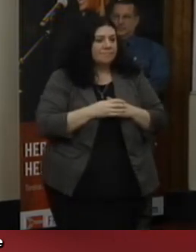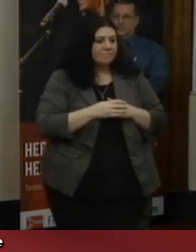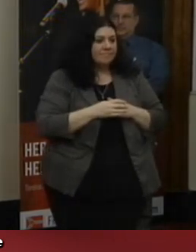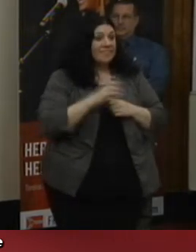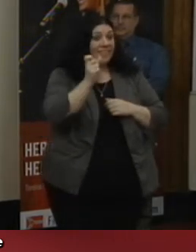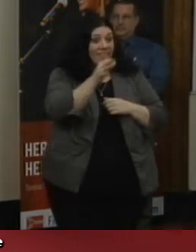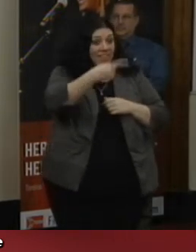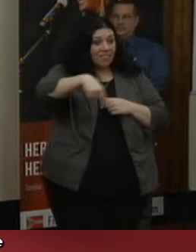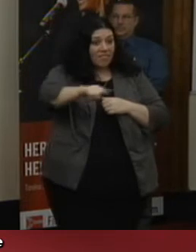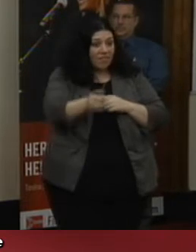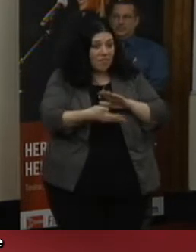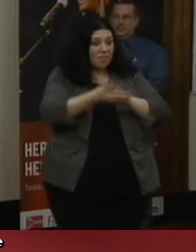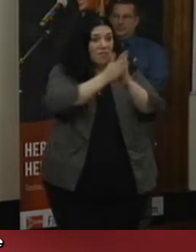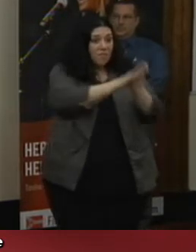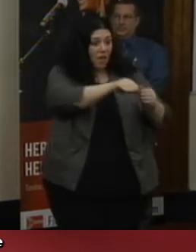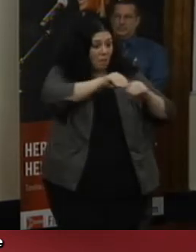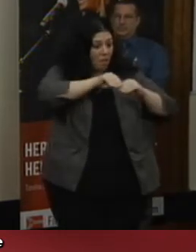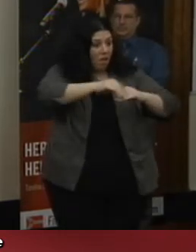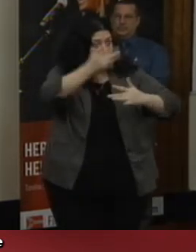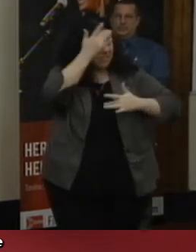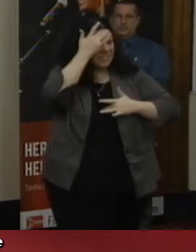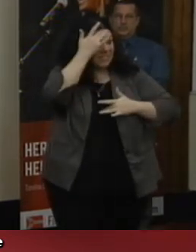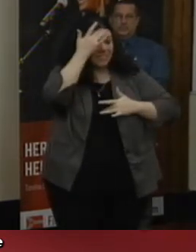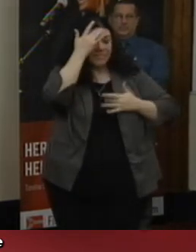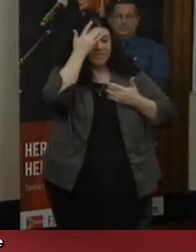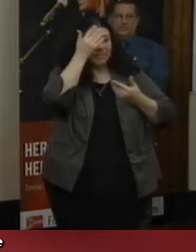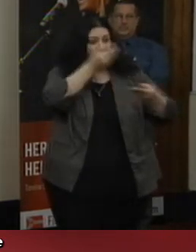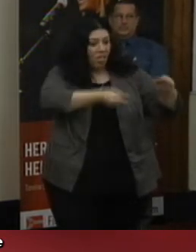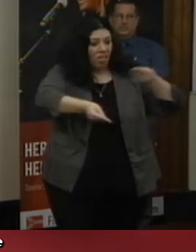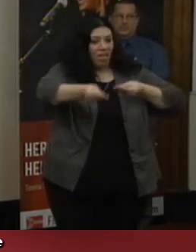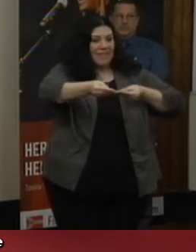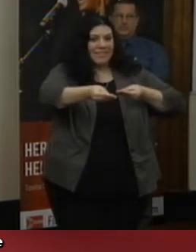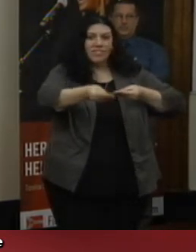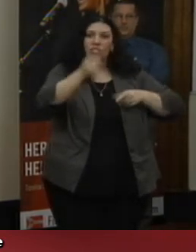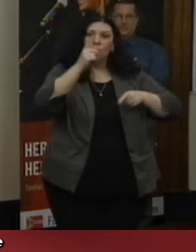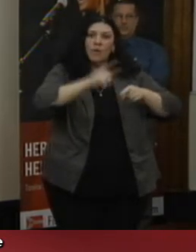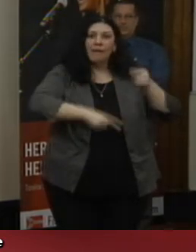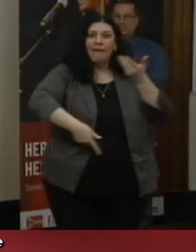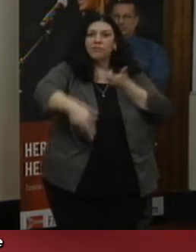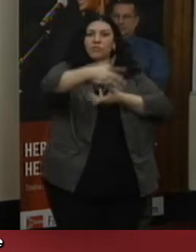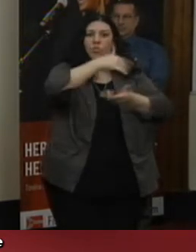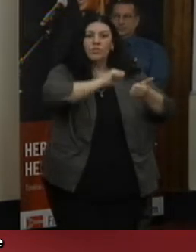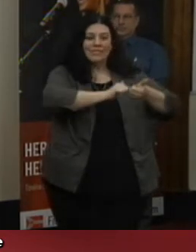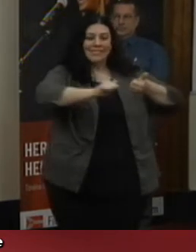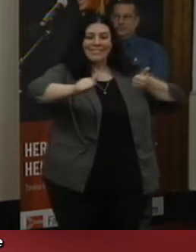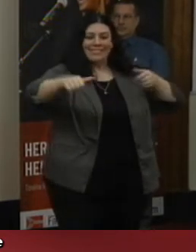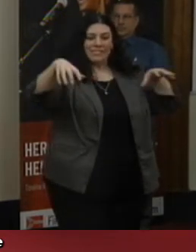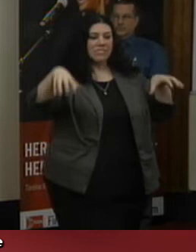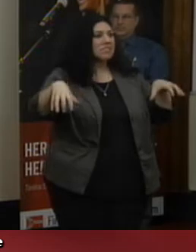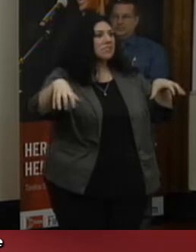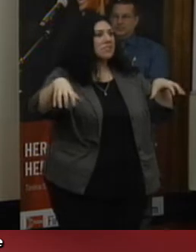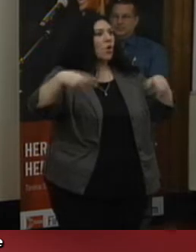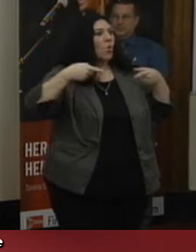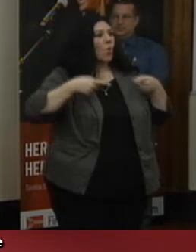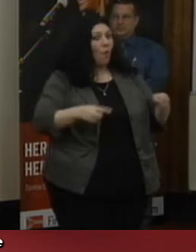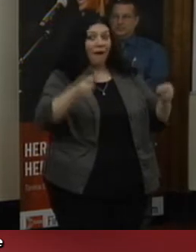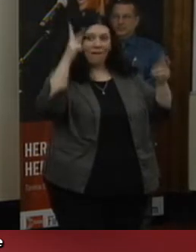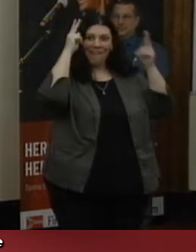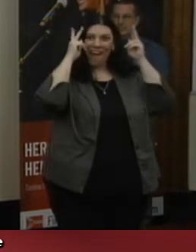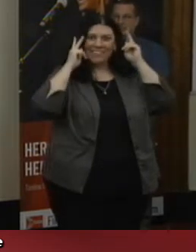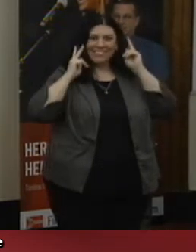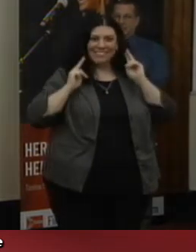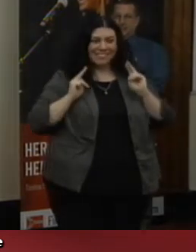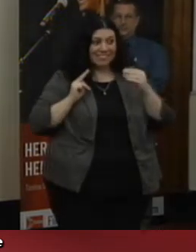if they were to become infected, the interchange. It's just, you're not able to socially distance while you're getting your hair